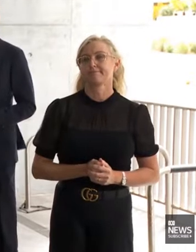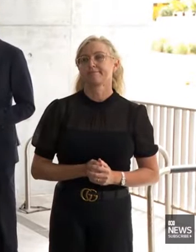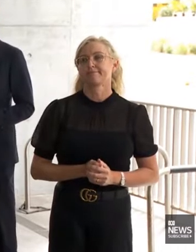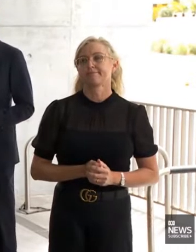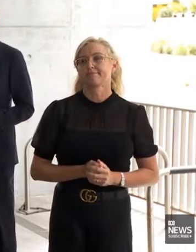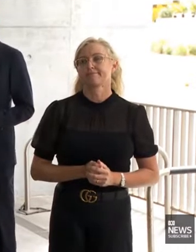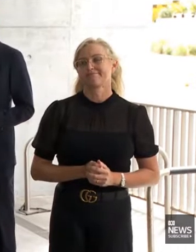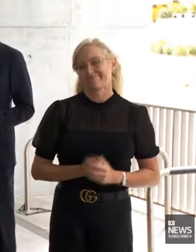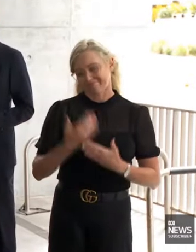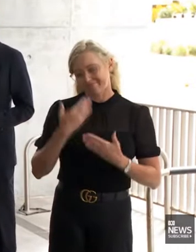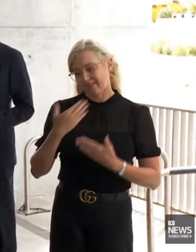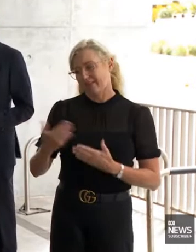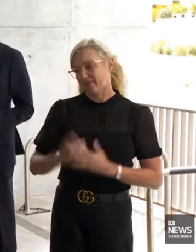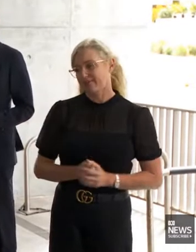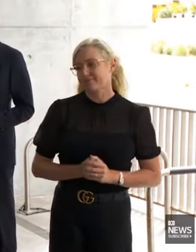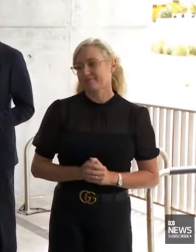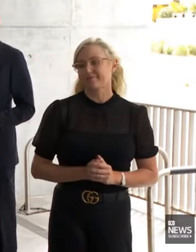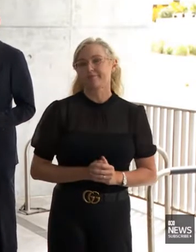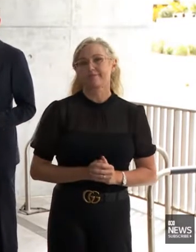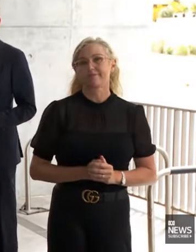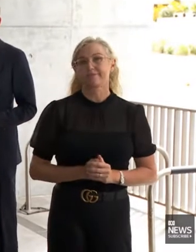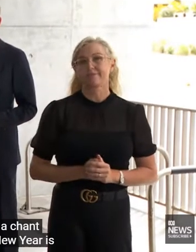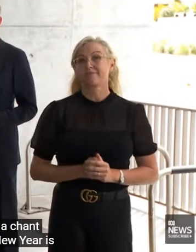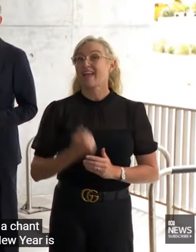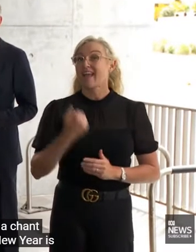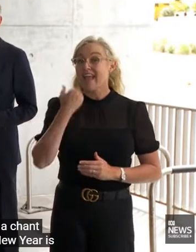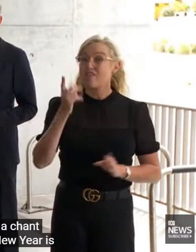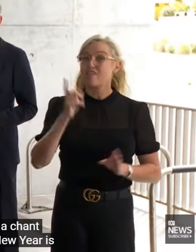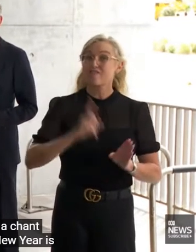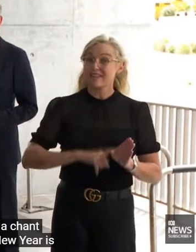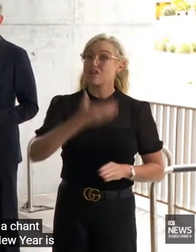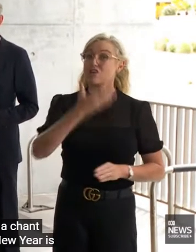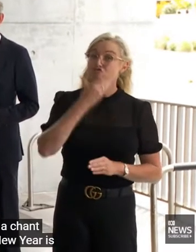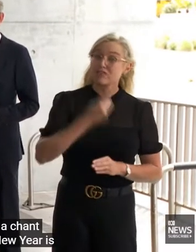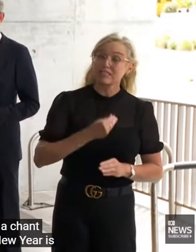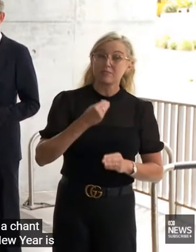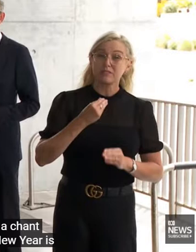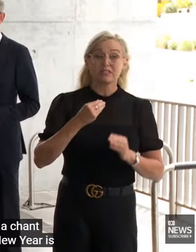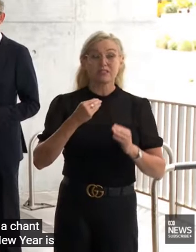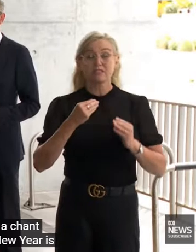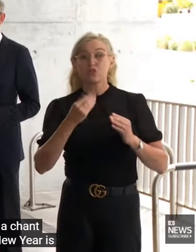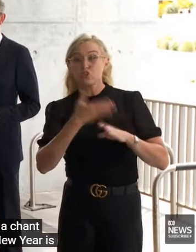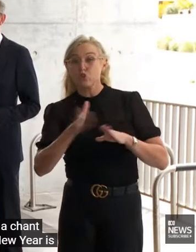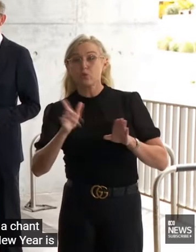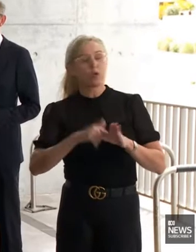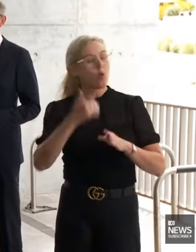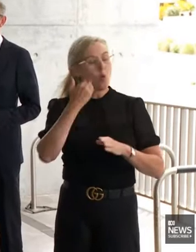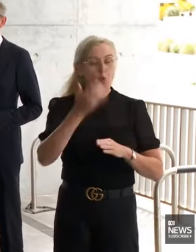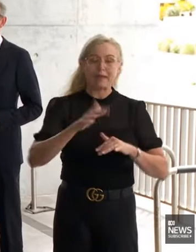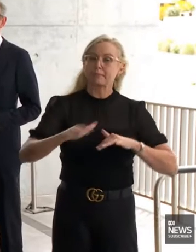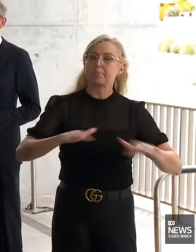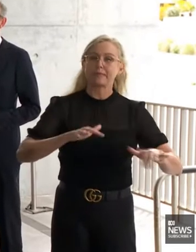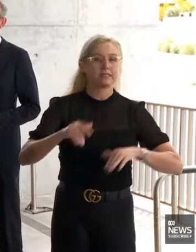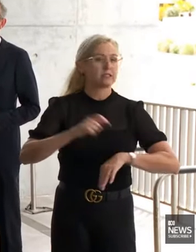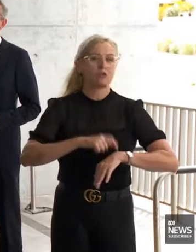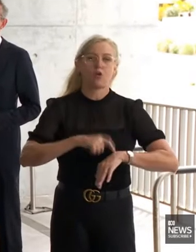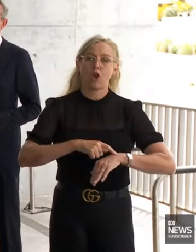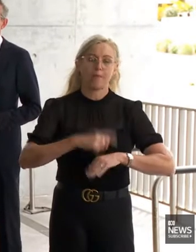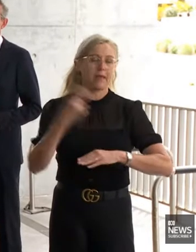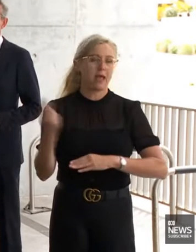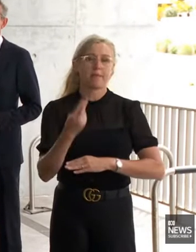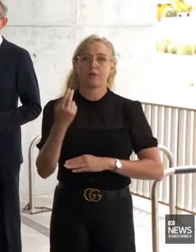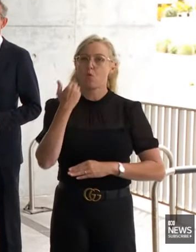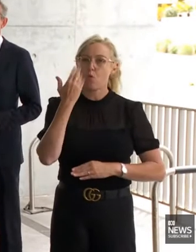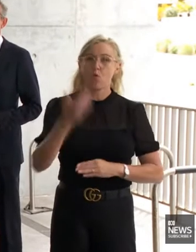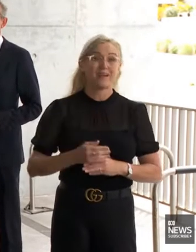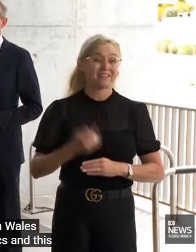Thank you, Dr. Chan. Every Christmas and New Year is a busy time for New South Wales ambulance paramedics, and this Christmas New Year is